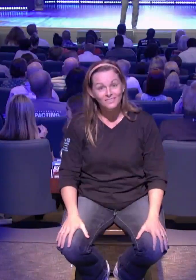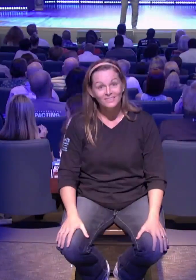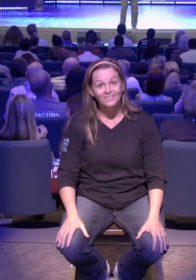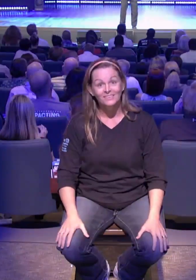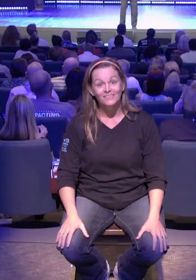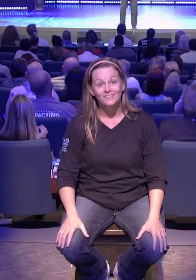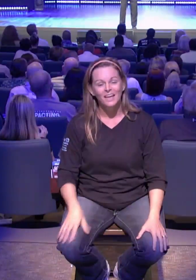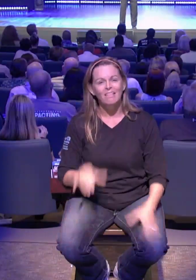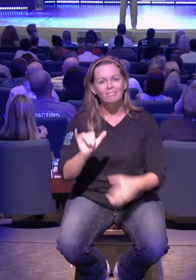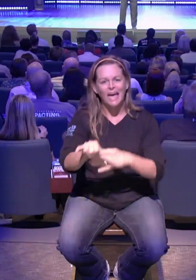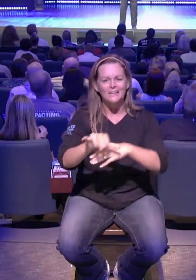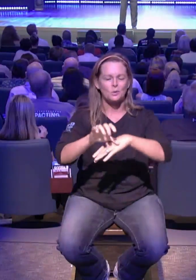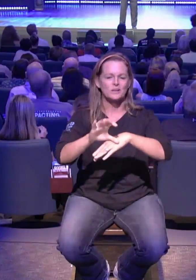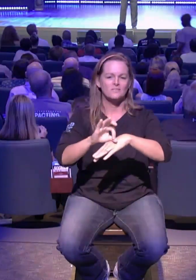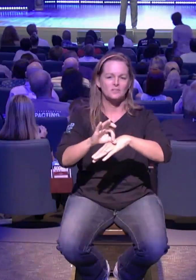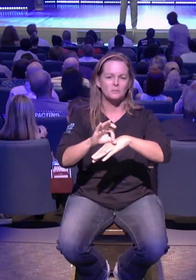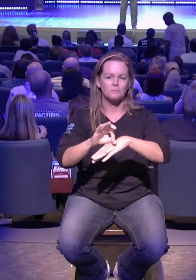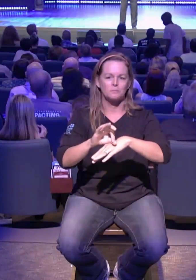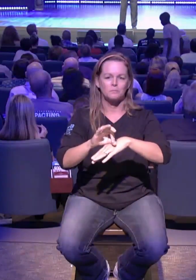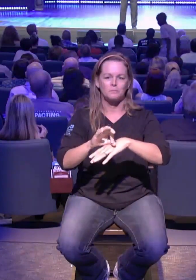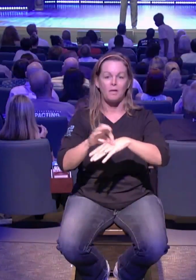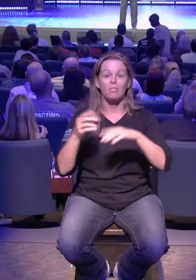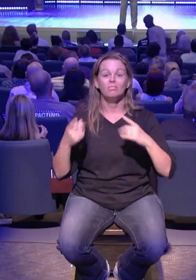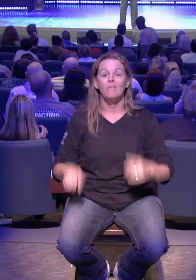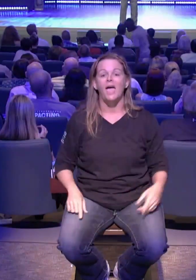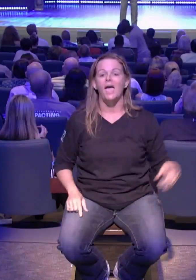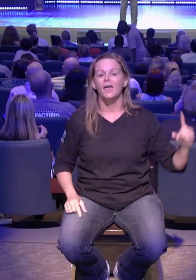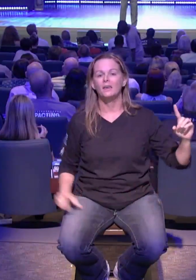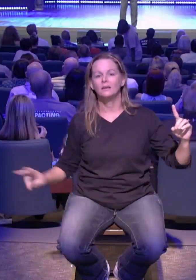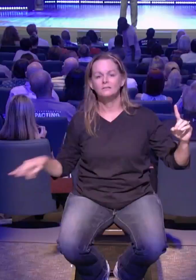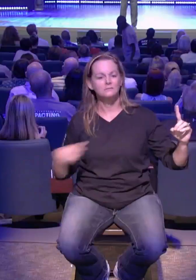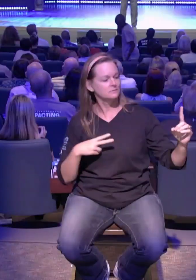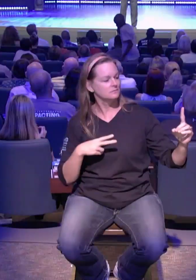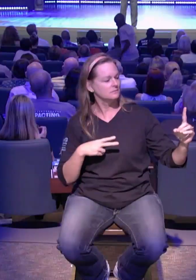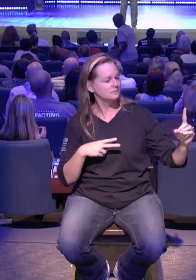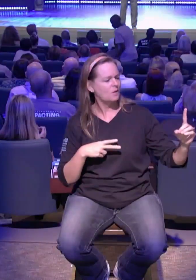And the world will take note when they see transformation taking place. Amen?